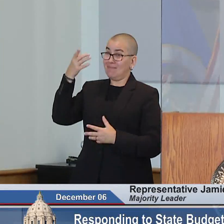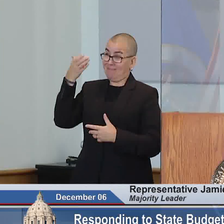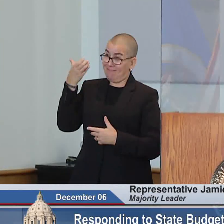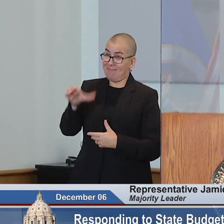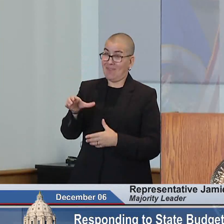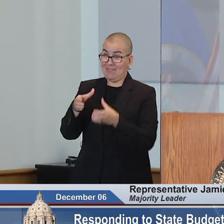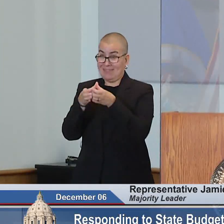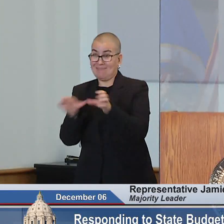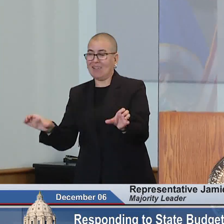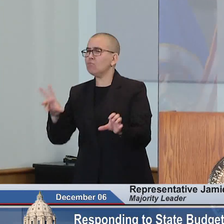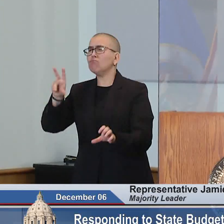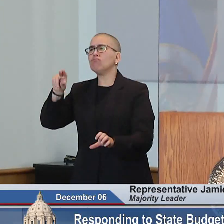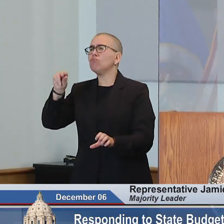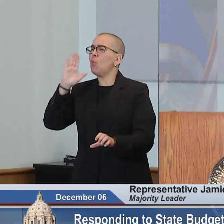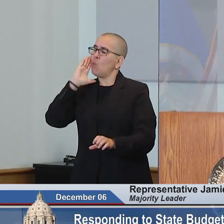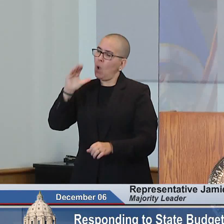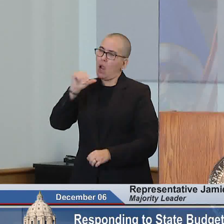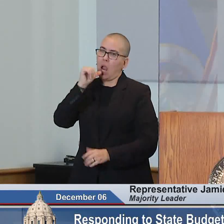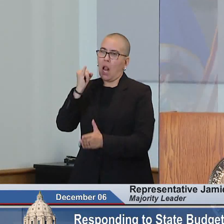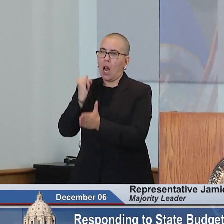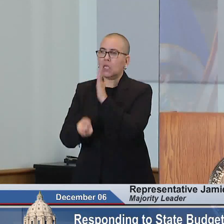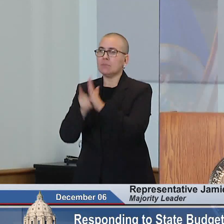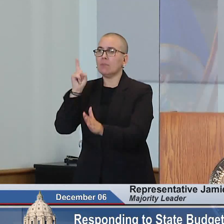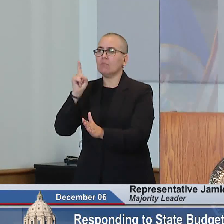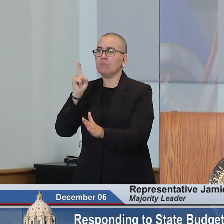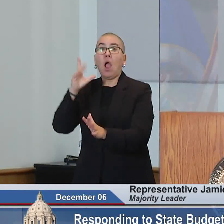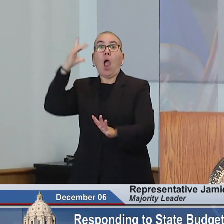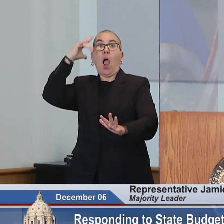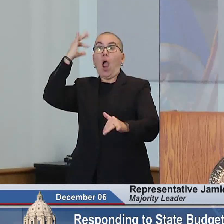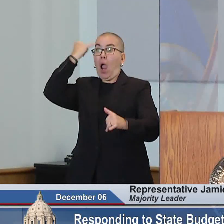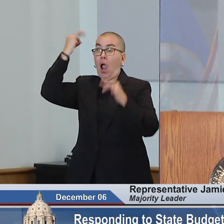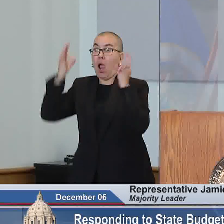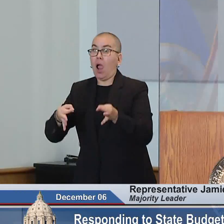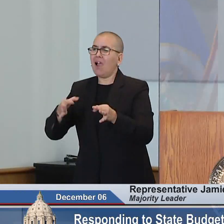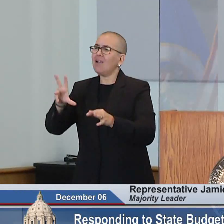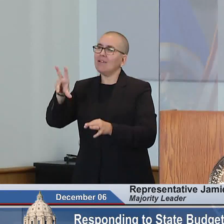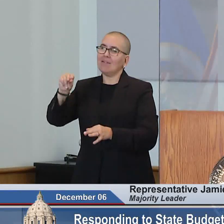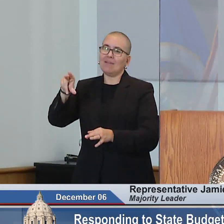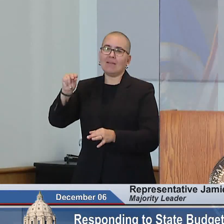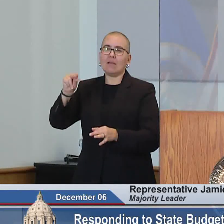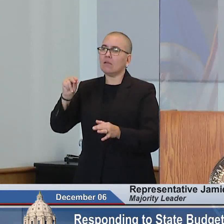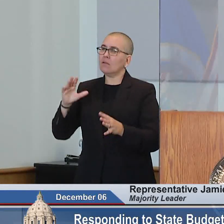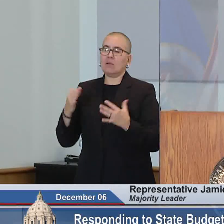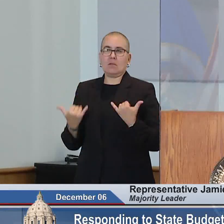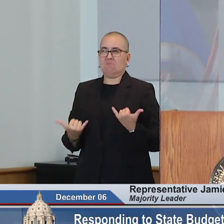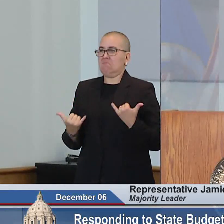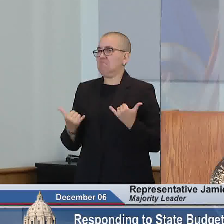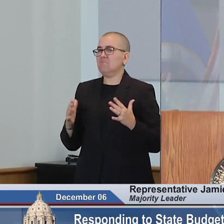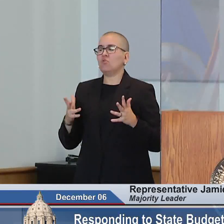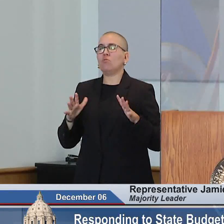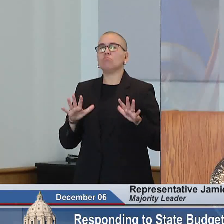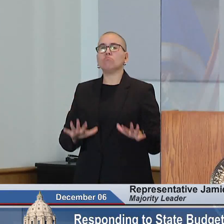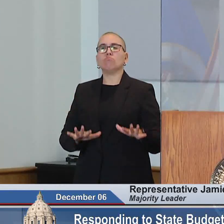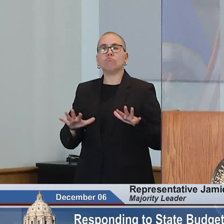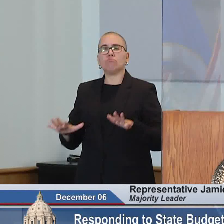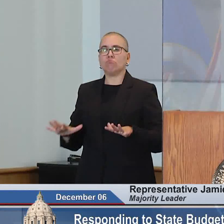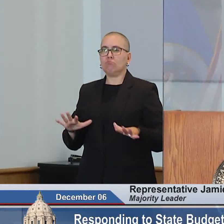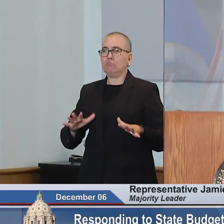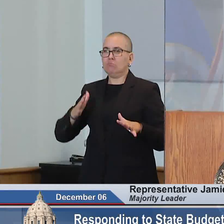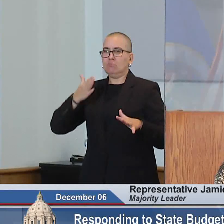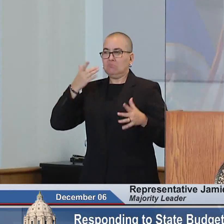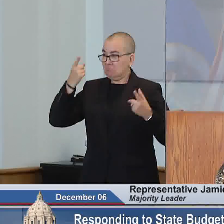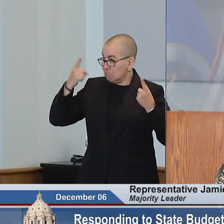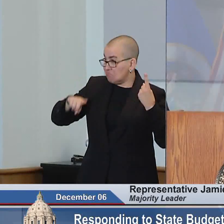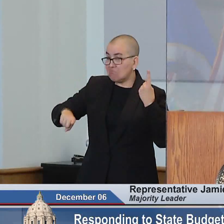-stakes negotiation, then I don't think we're going to need to be in that circumstance. I think that you're going to see things moving earlier. You're going to see things